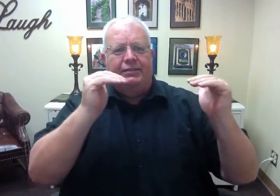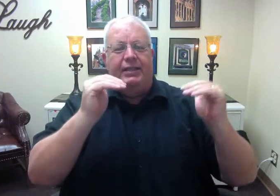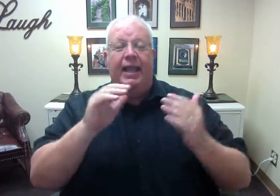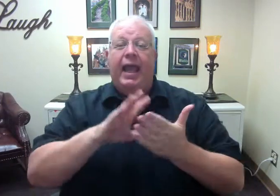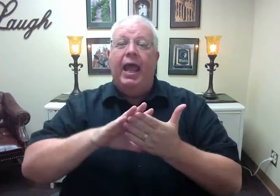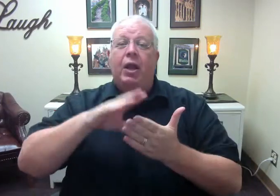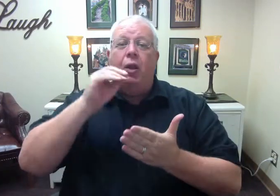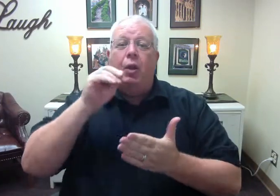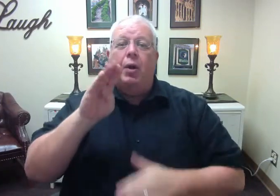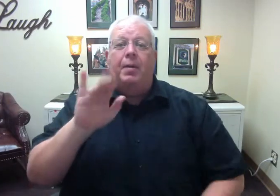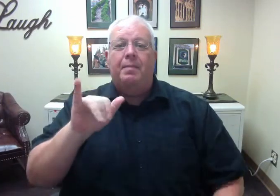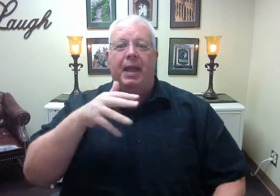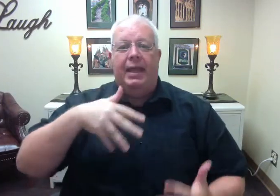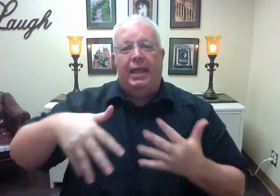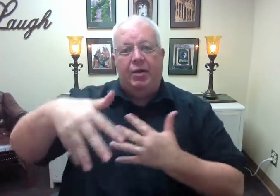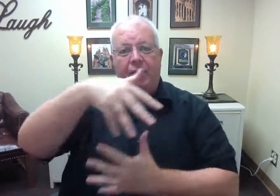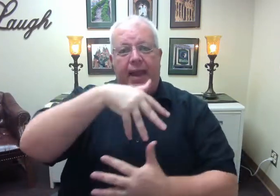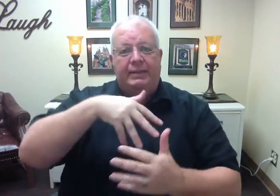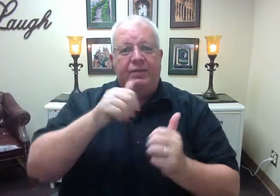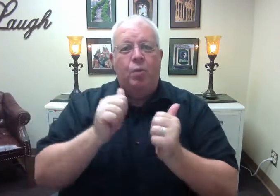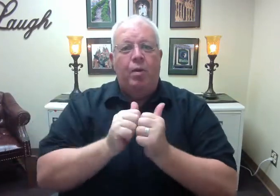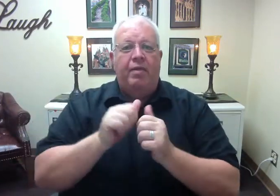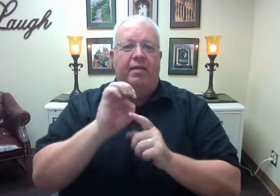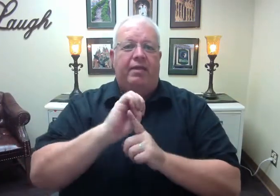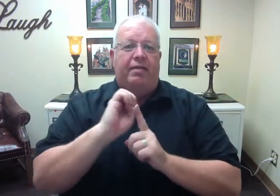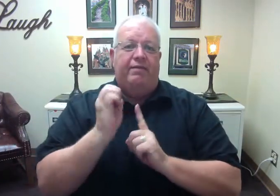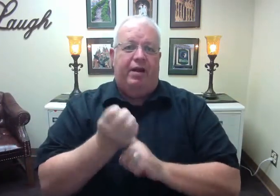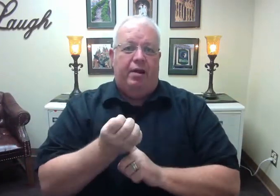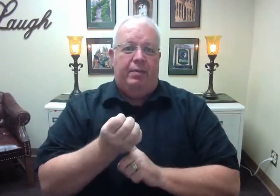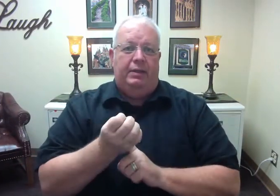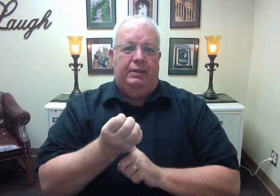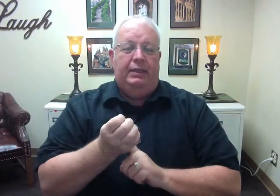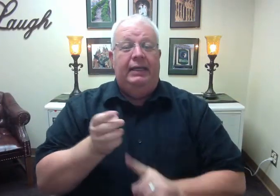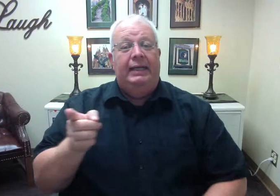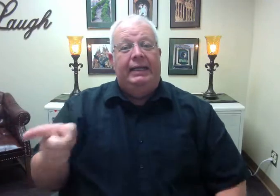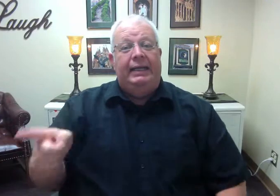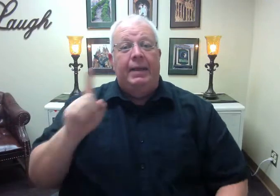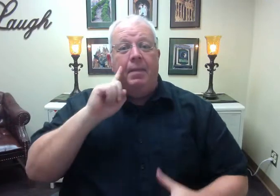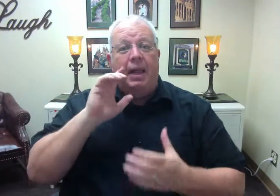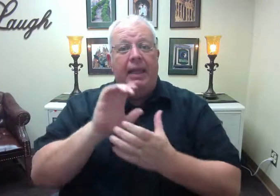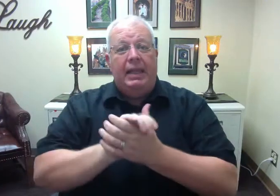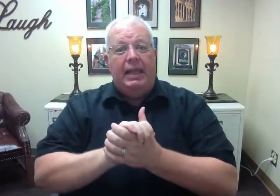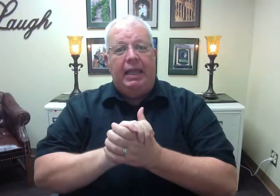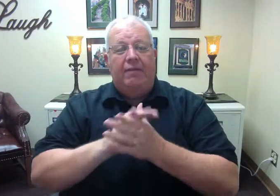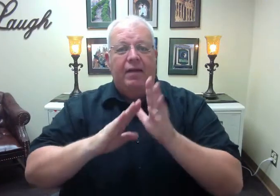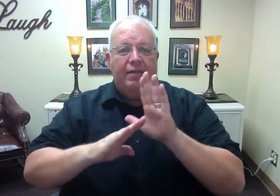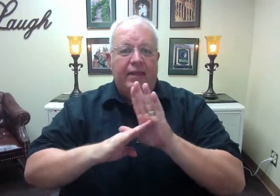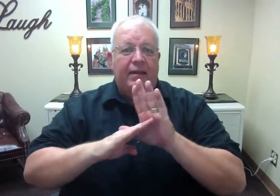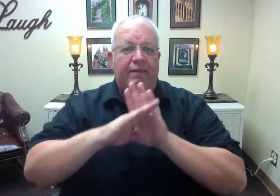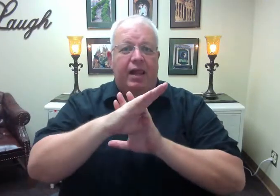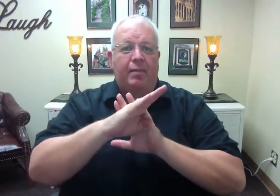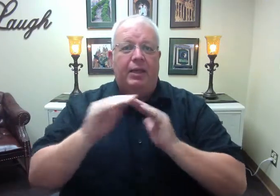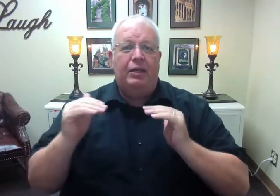He believed that the developmental stages that children go through were the same for every child,